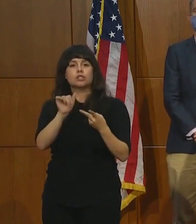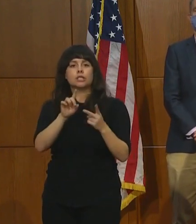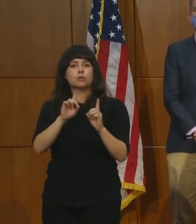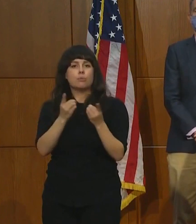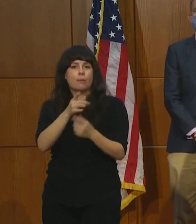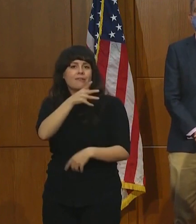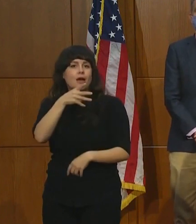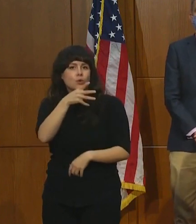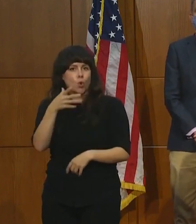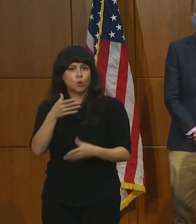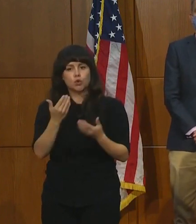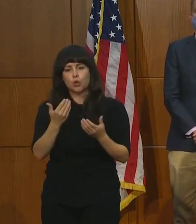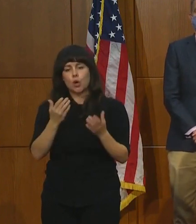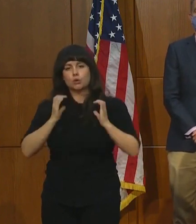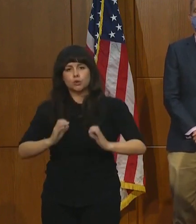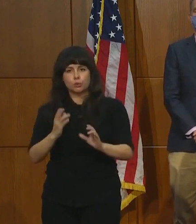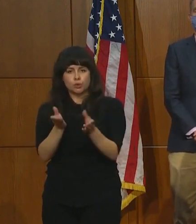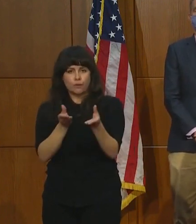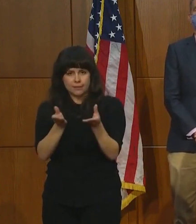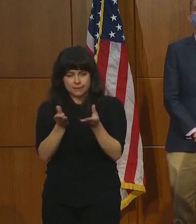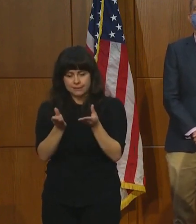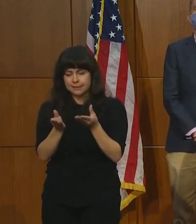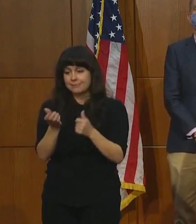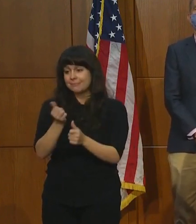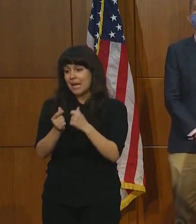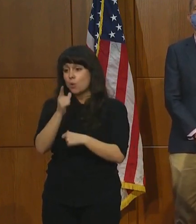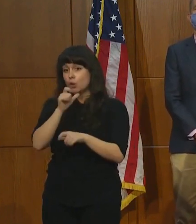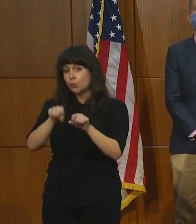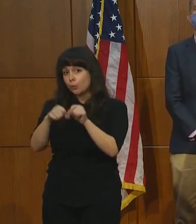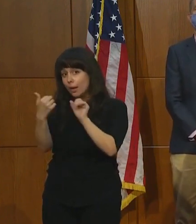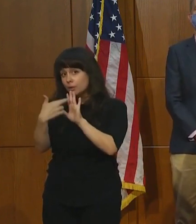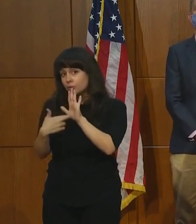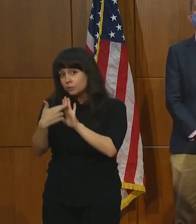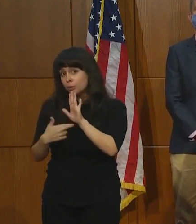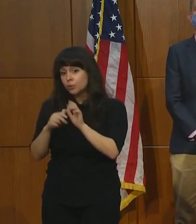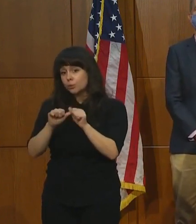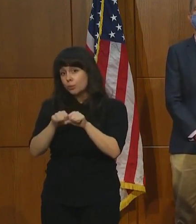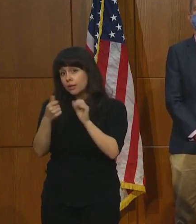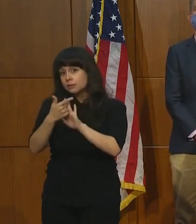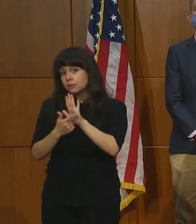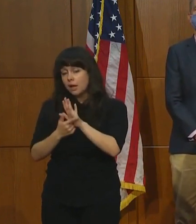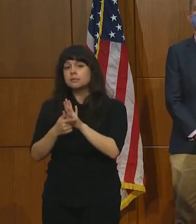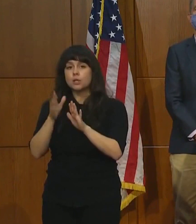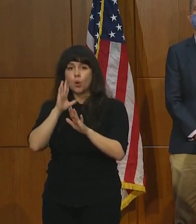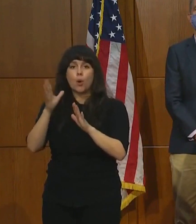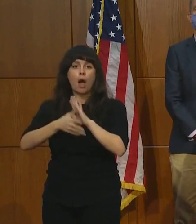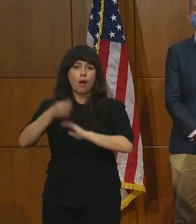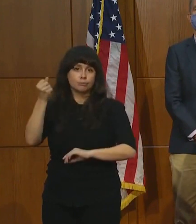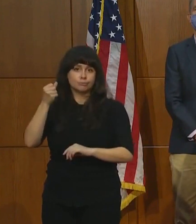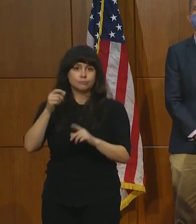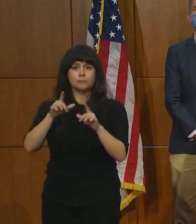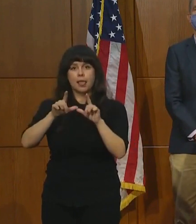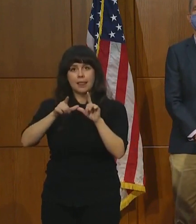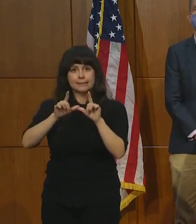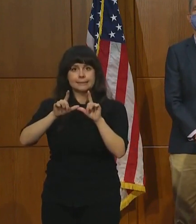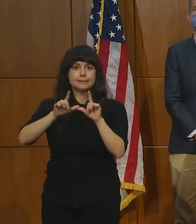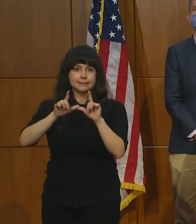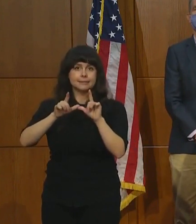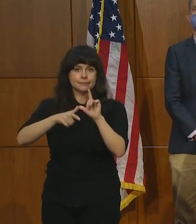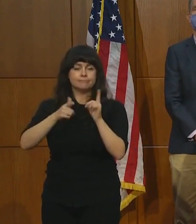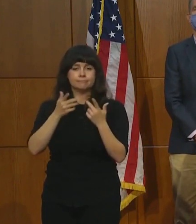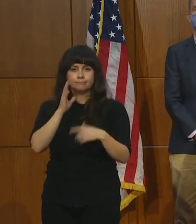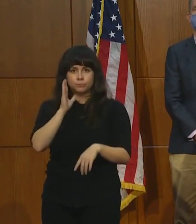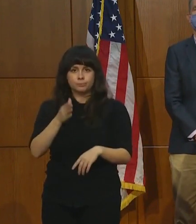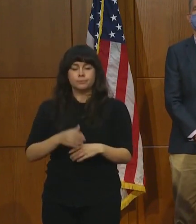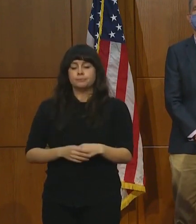and Consumer Services, and violators will find that their permits and licenses will be suspended. We'll be dispatching